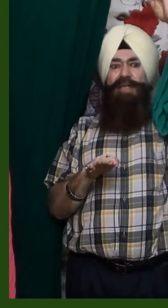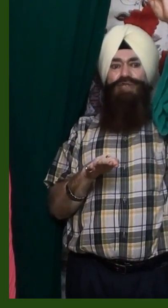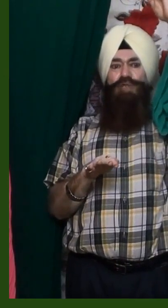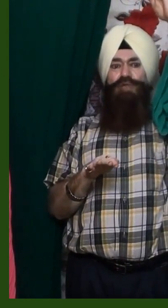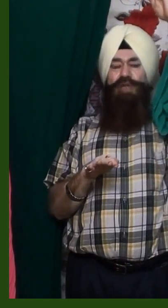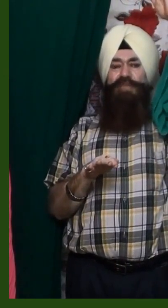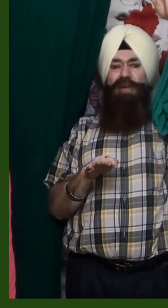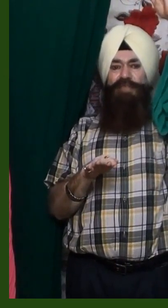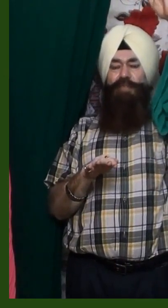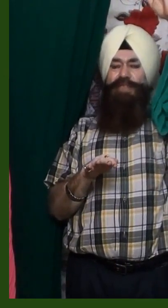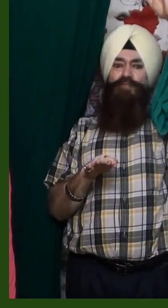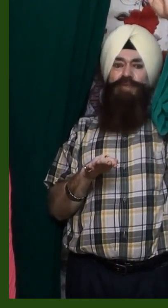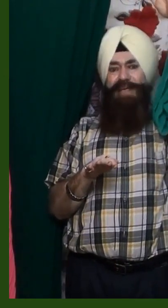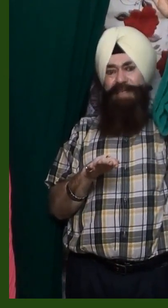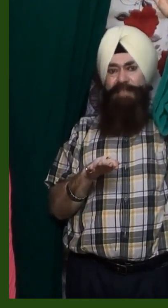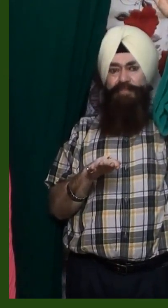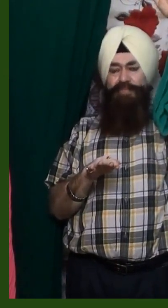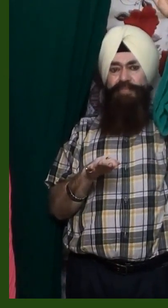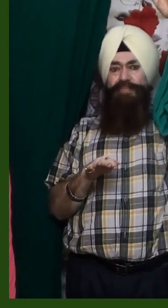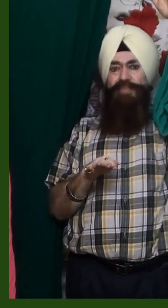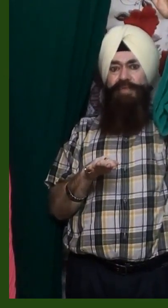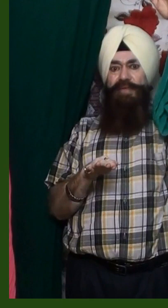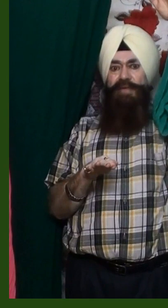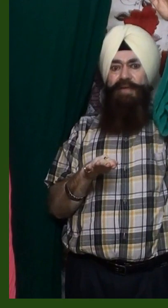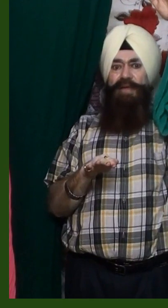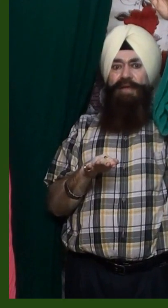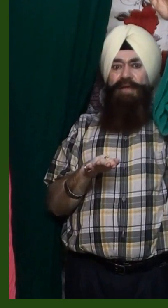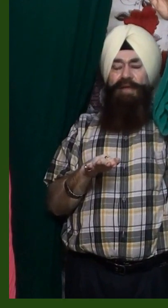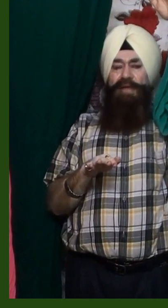the acceleration due to gravity will be somewhat lesser,